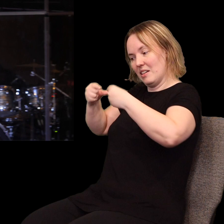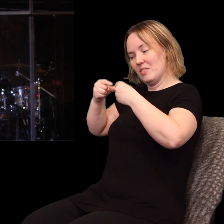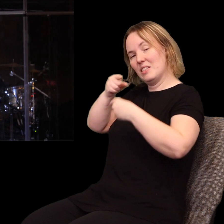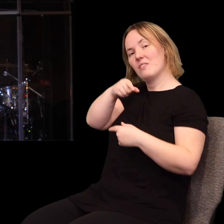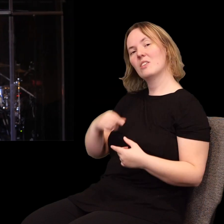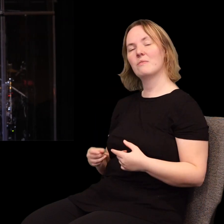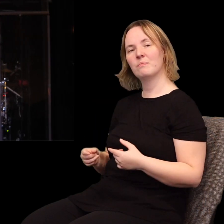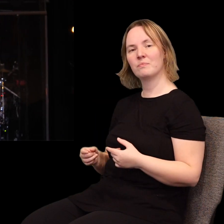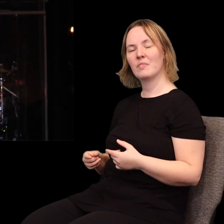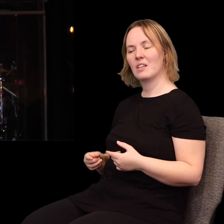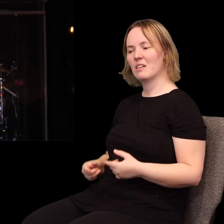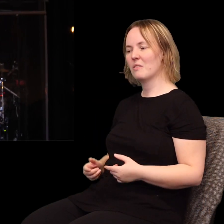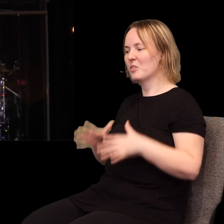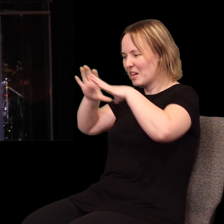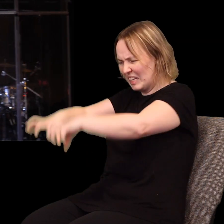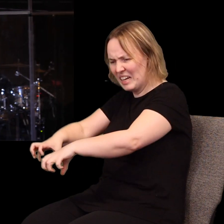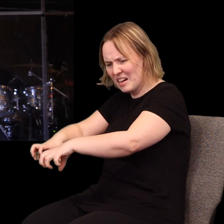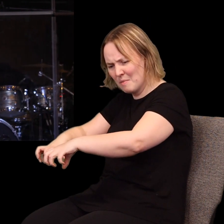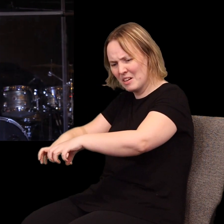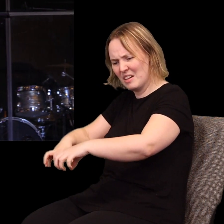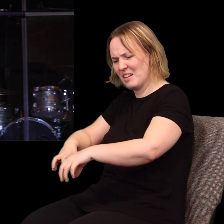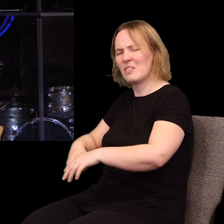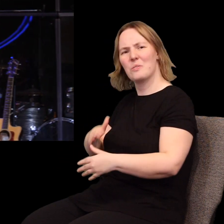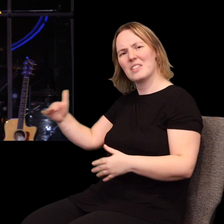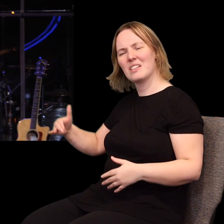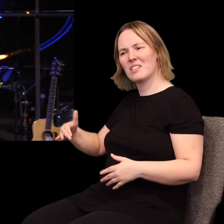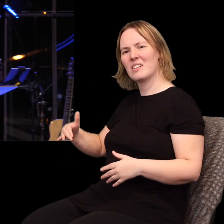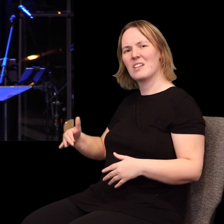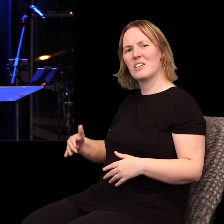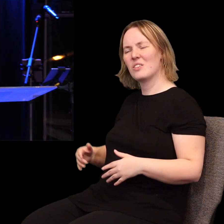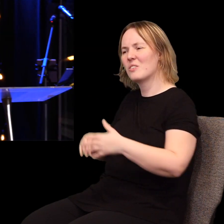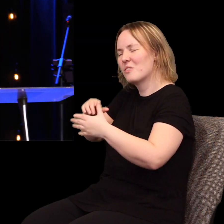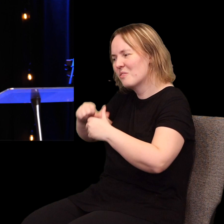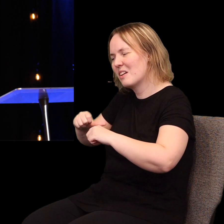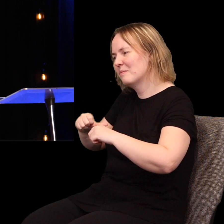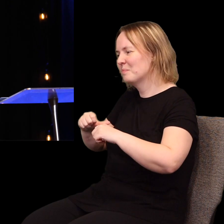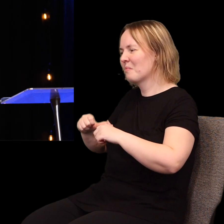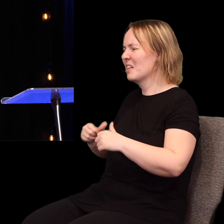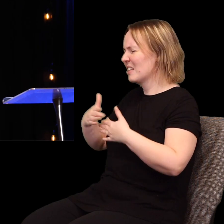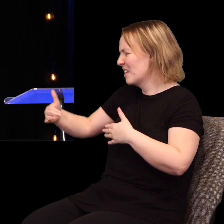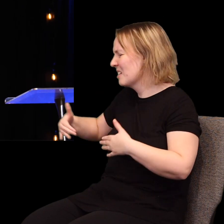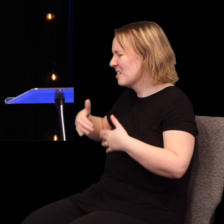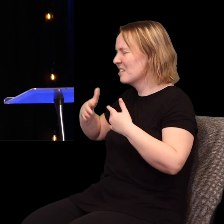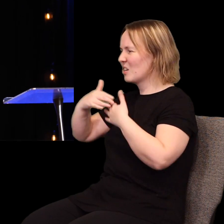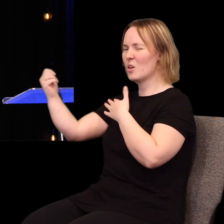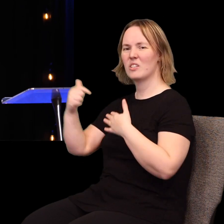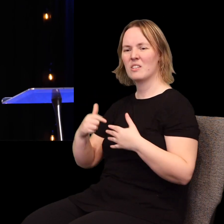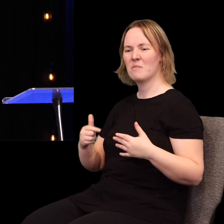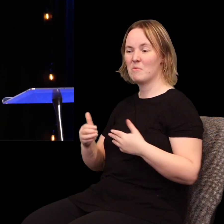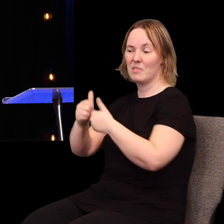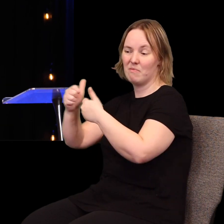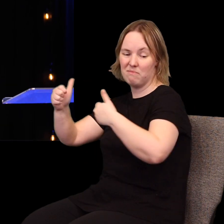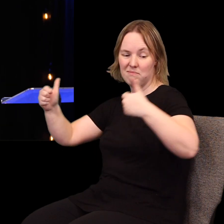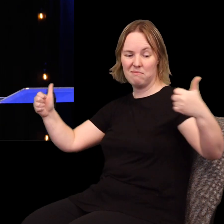the gifts that he's given to you. He wants you to lay hold of things you've had taste of that you know are the work of God, things he's called you to that maybe you've gotten